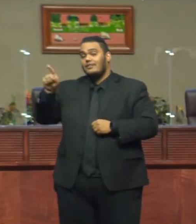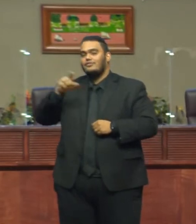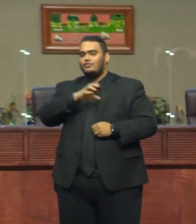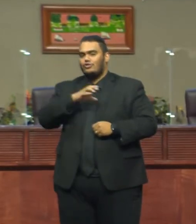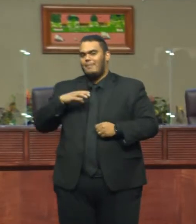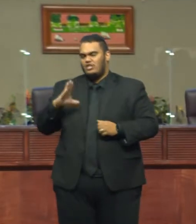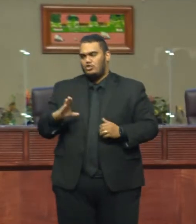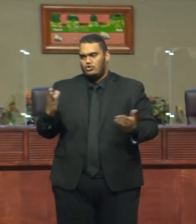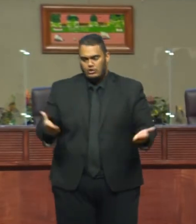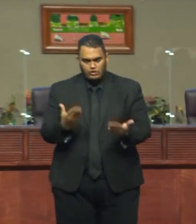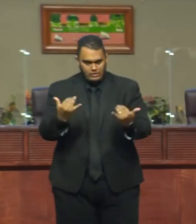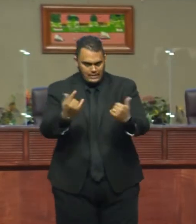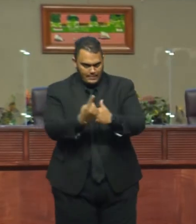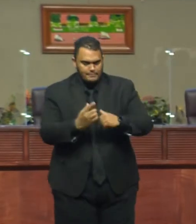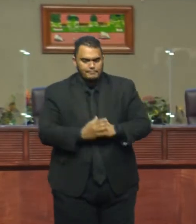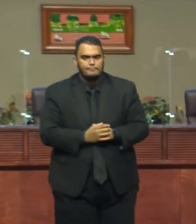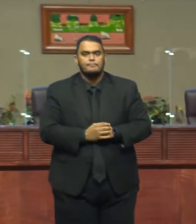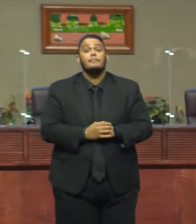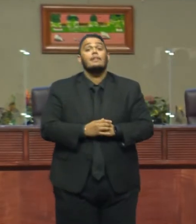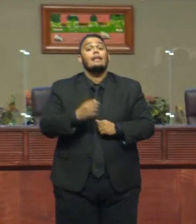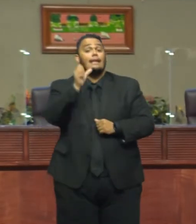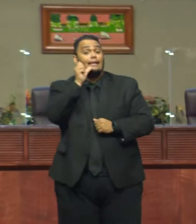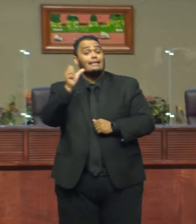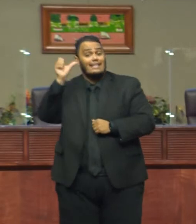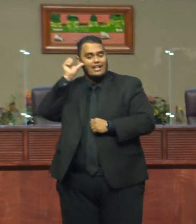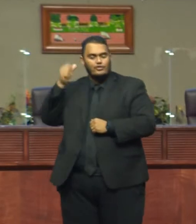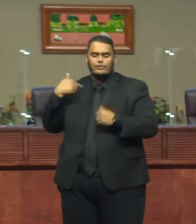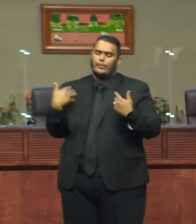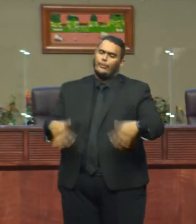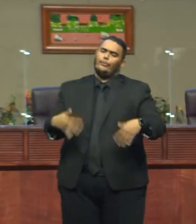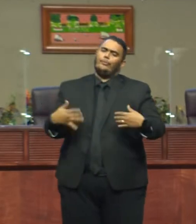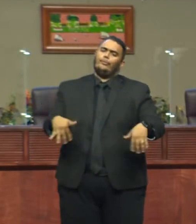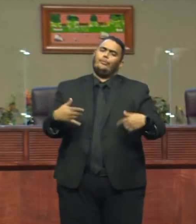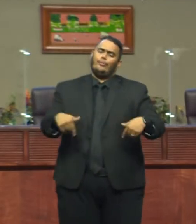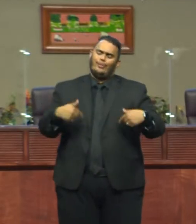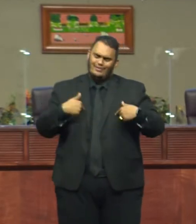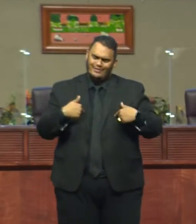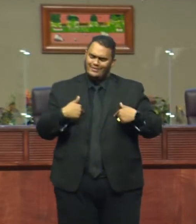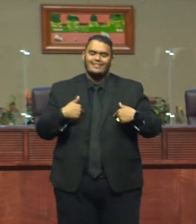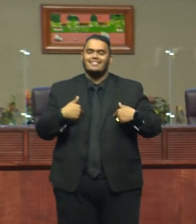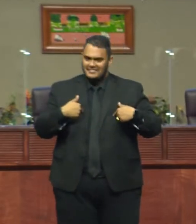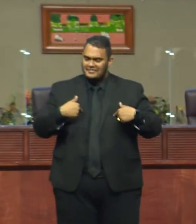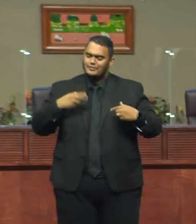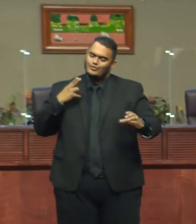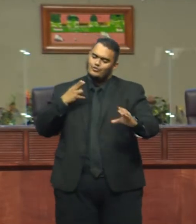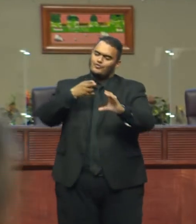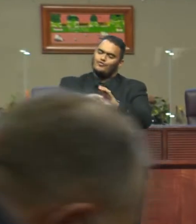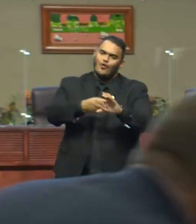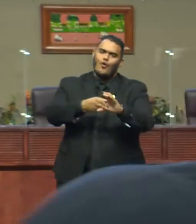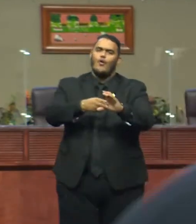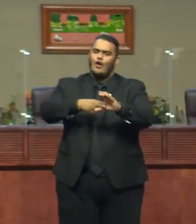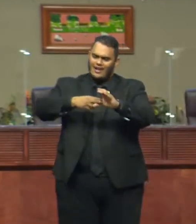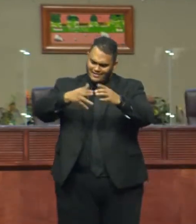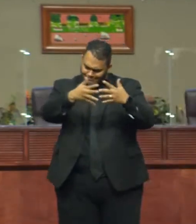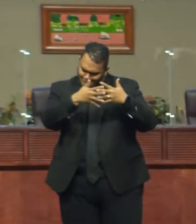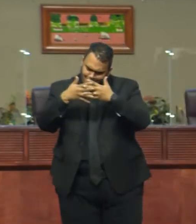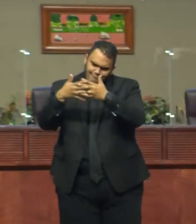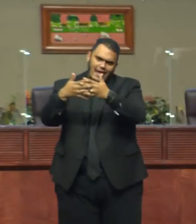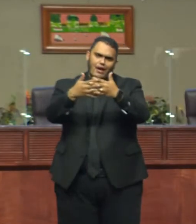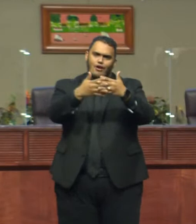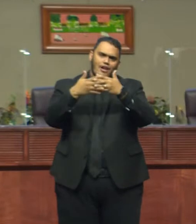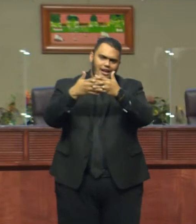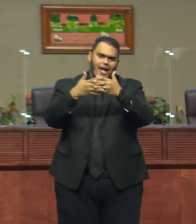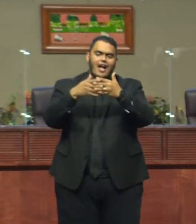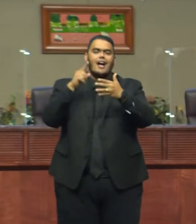have the privilege of being on a nationwide WebEx call with the Vice President Kamala